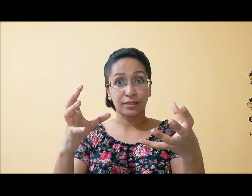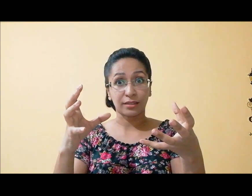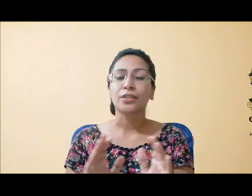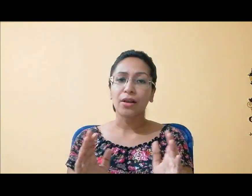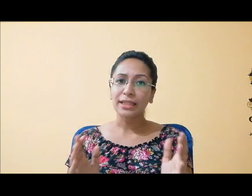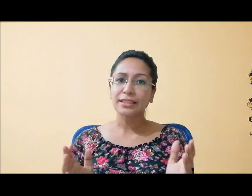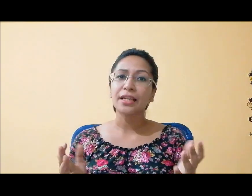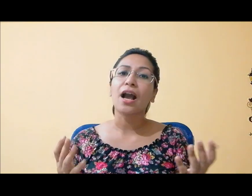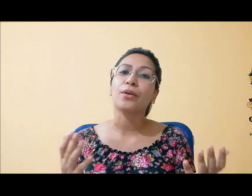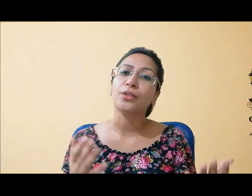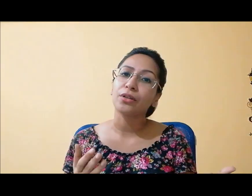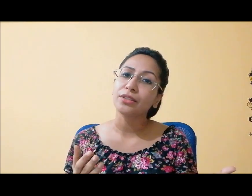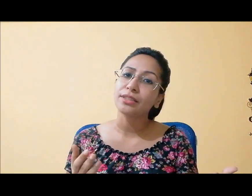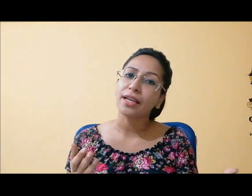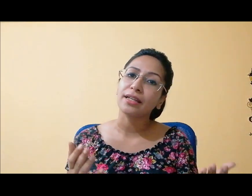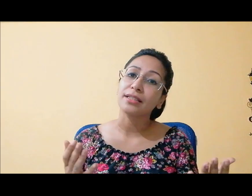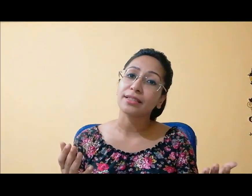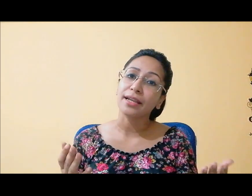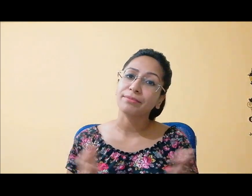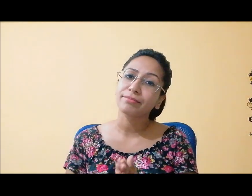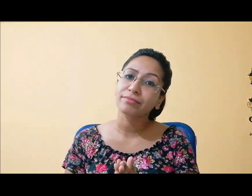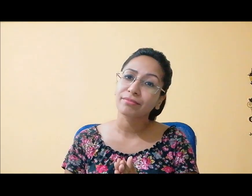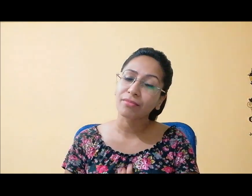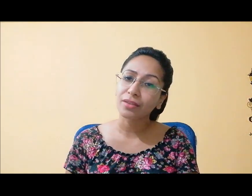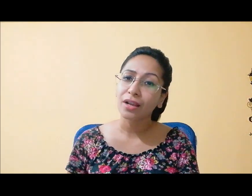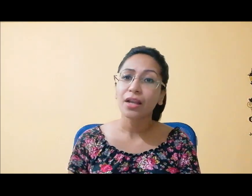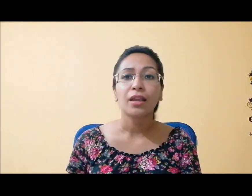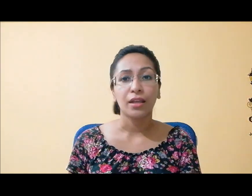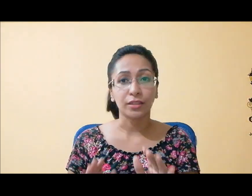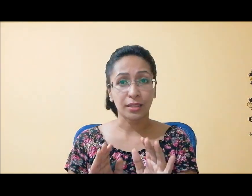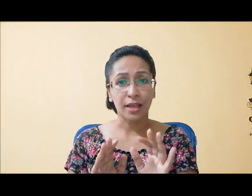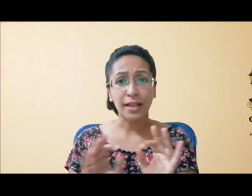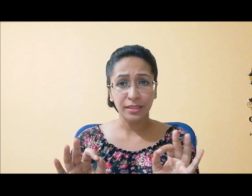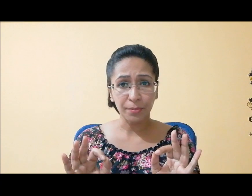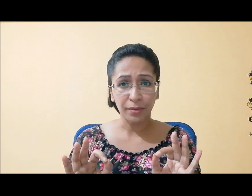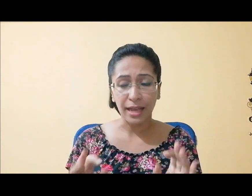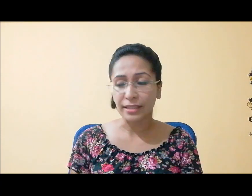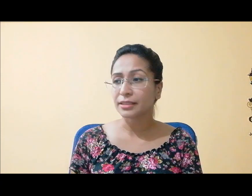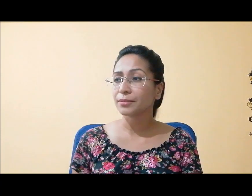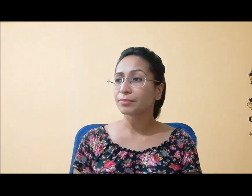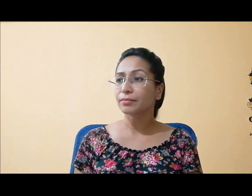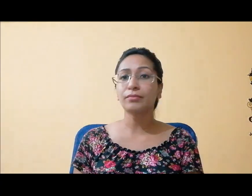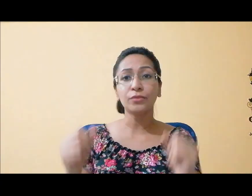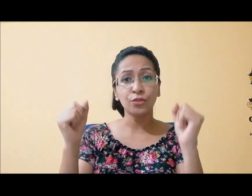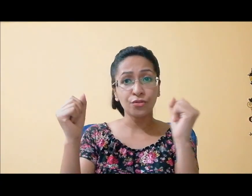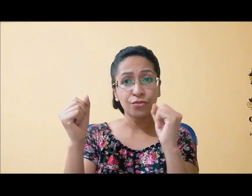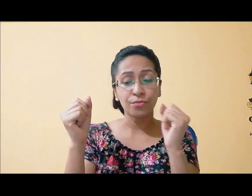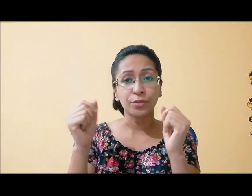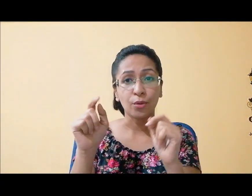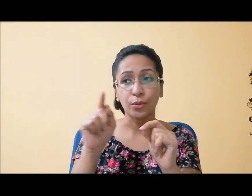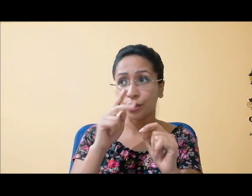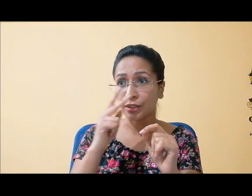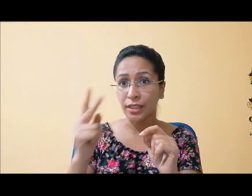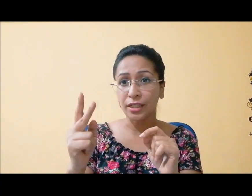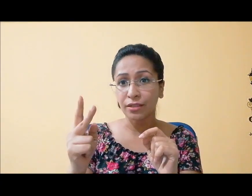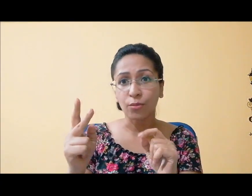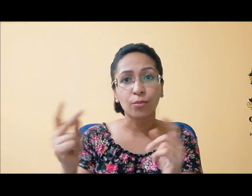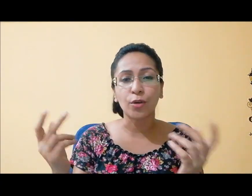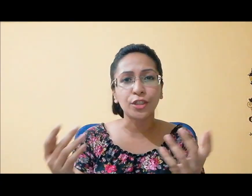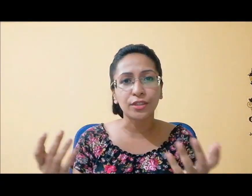Now let's see how you're going to say it in sign. It's as simple as you see, what do you see